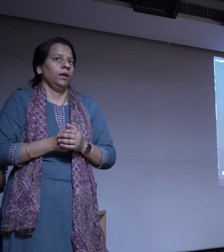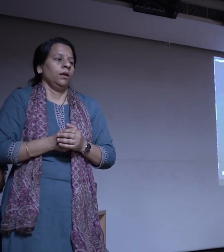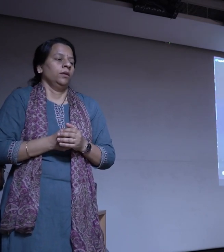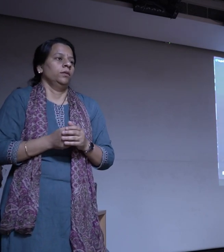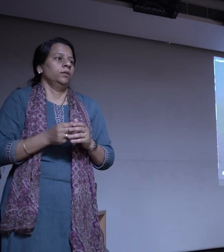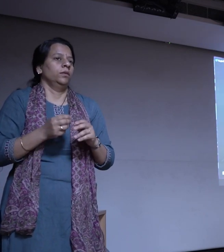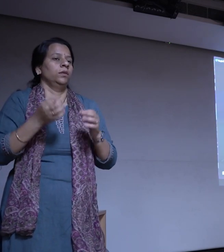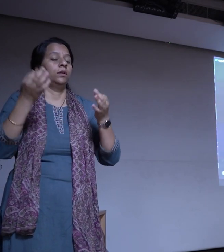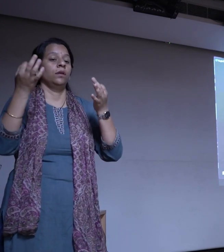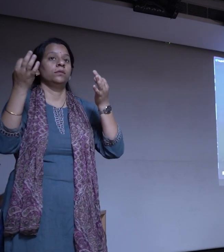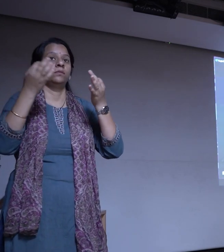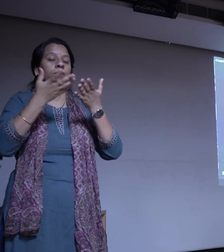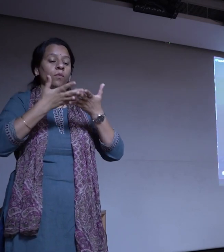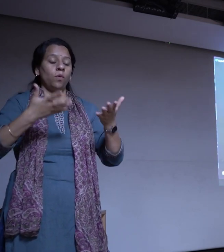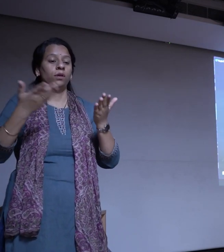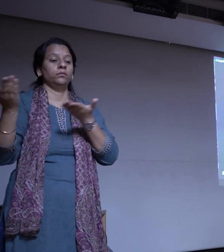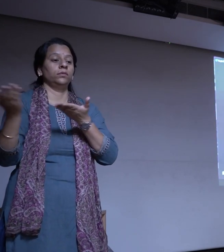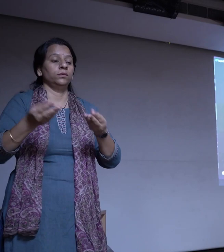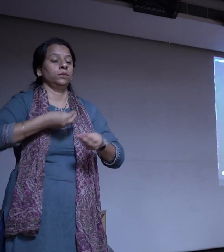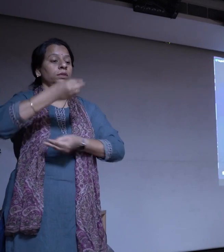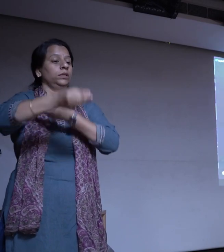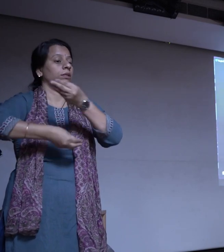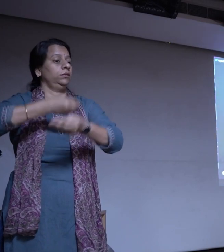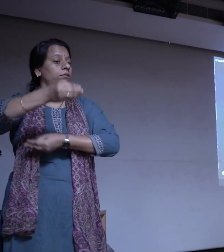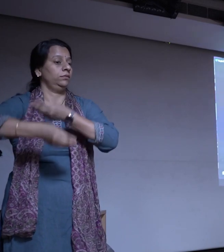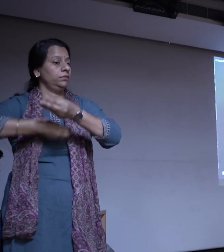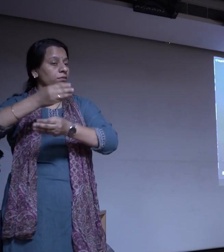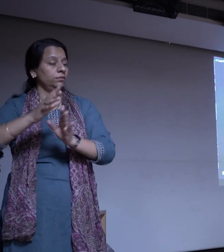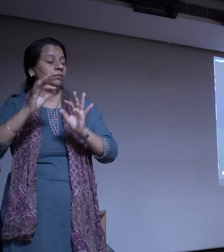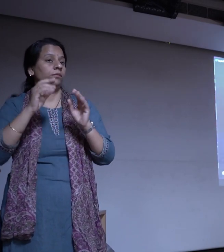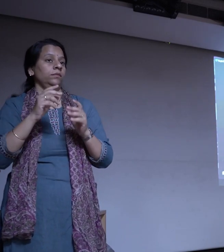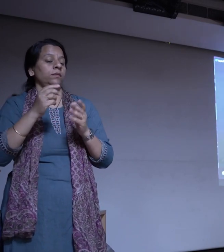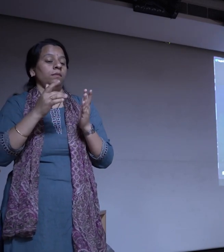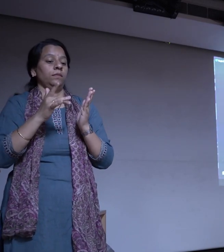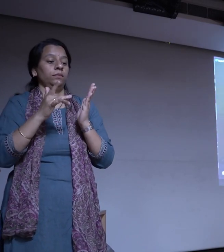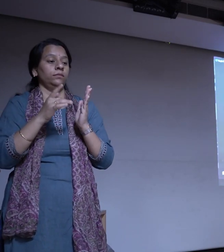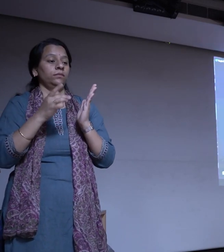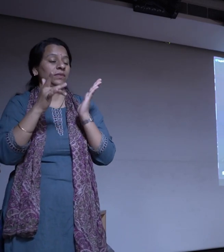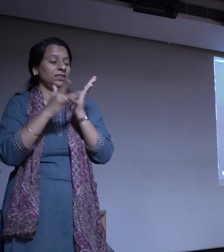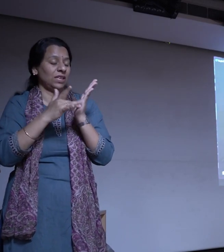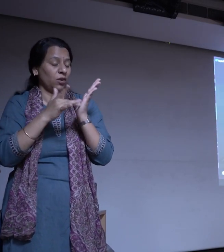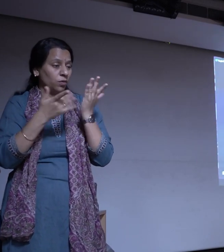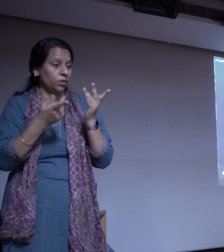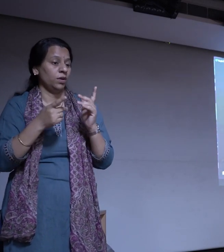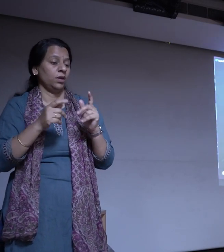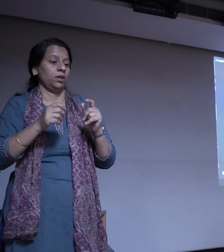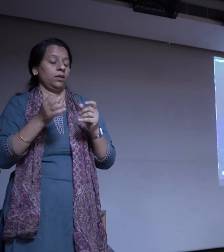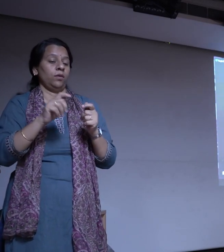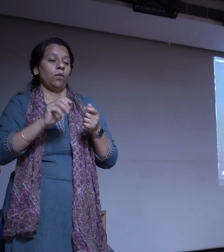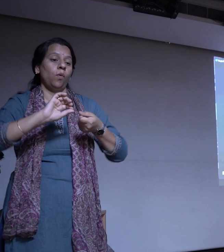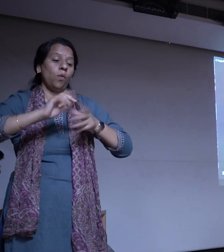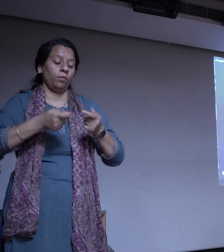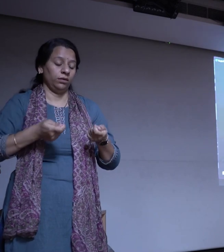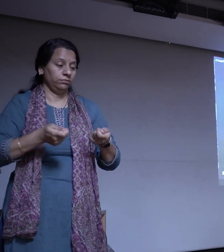offering products and services and they were more in the nature of uh mechanical inventions electromechanical